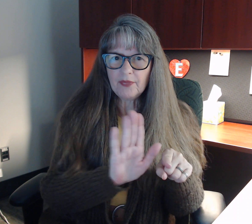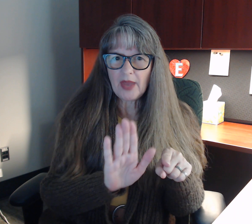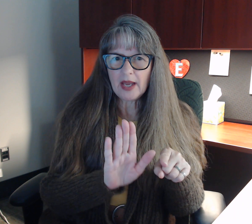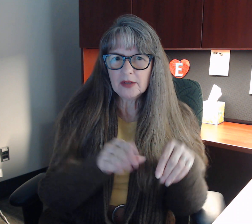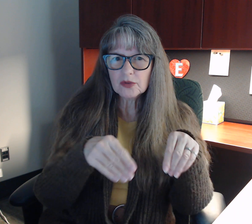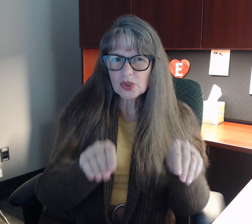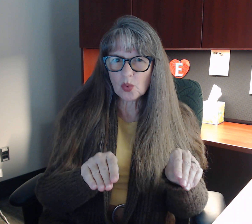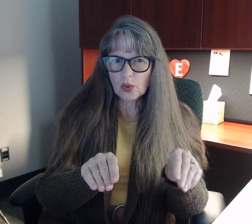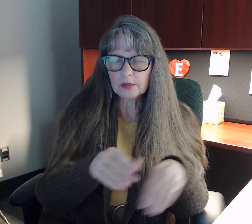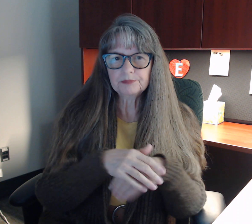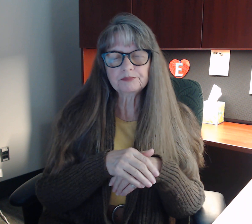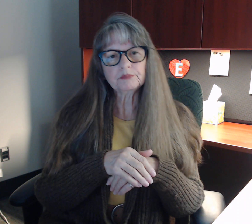that store.